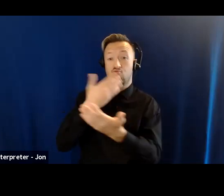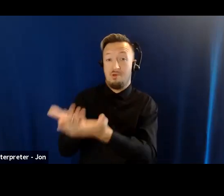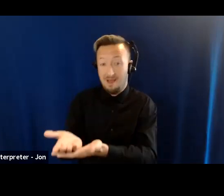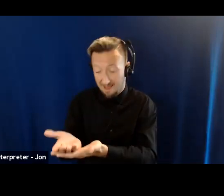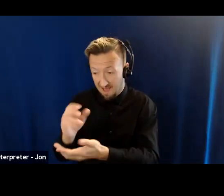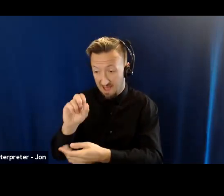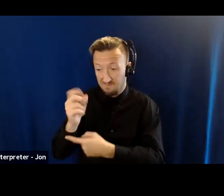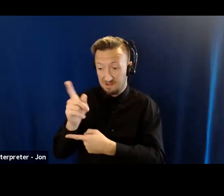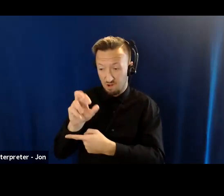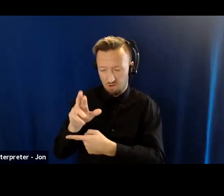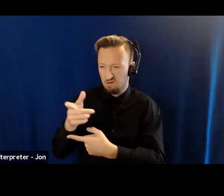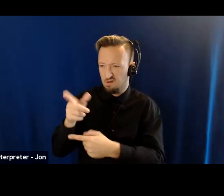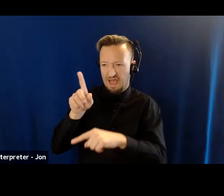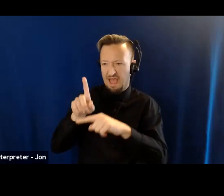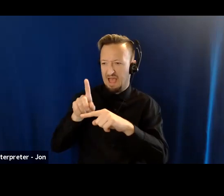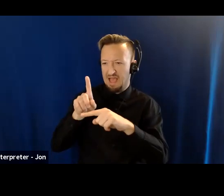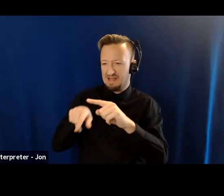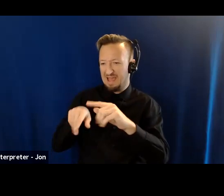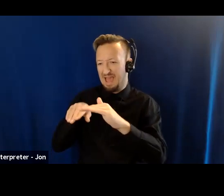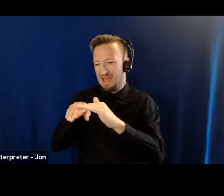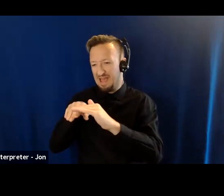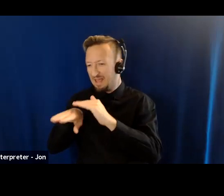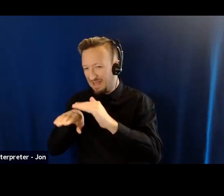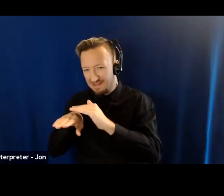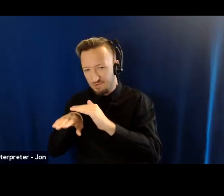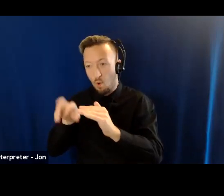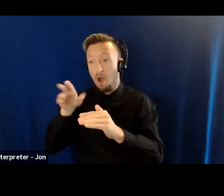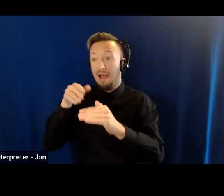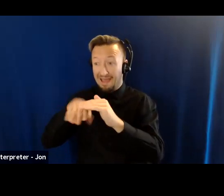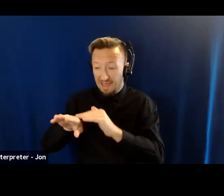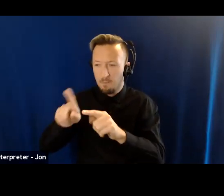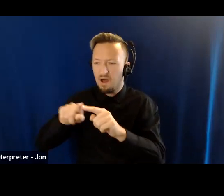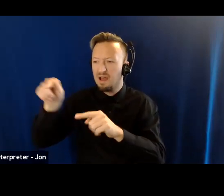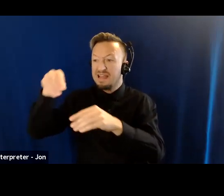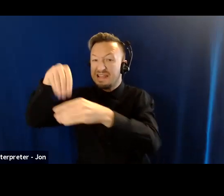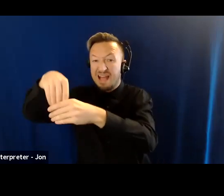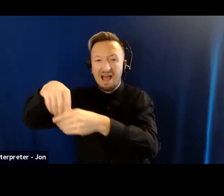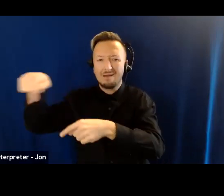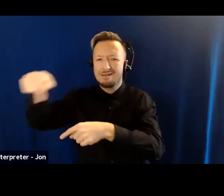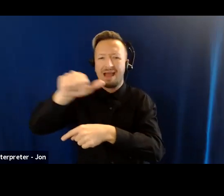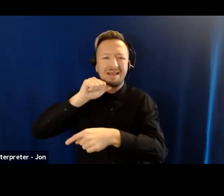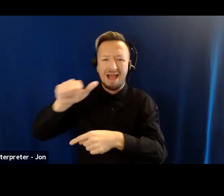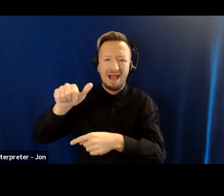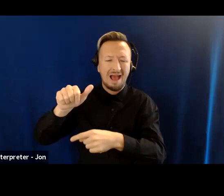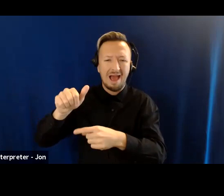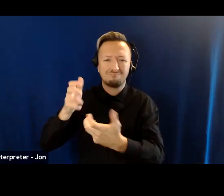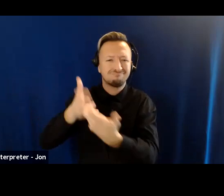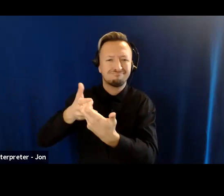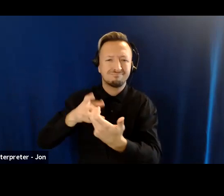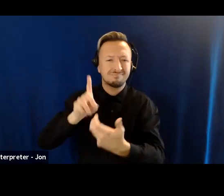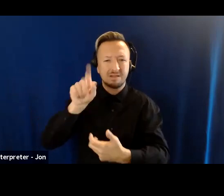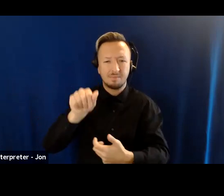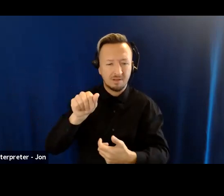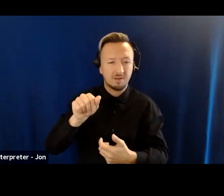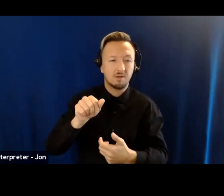or they may be accessible to get into, but not throughout. And then we see in the transition phases out of shelters